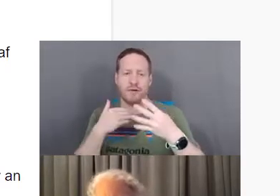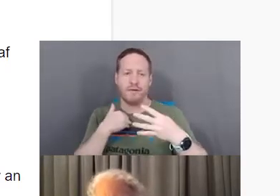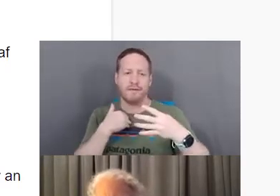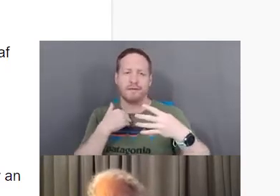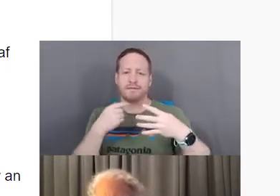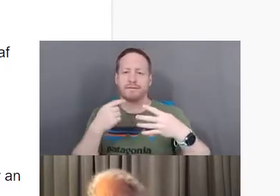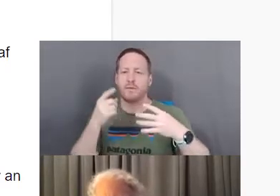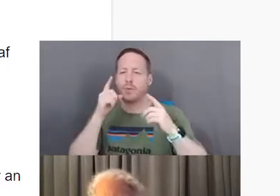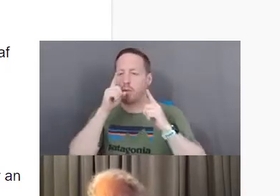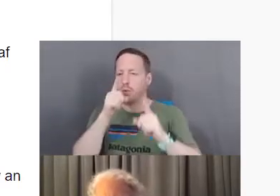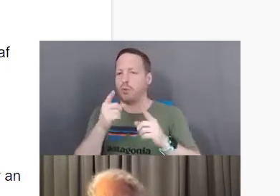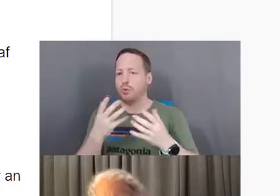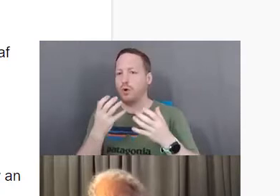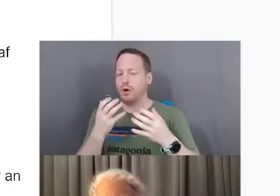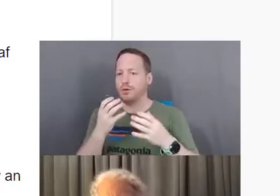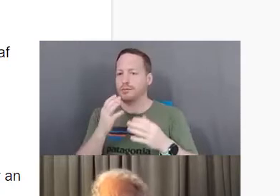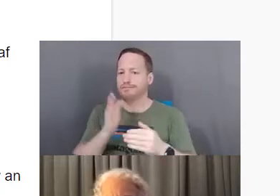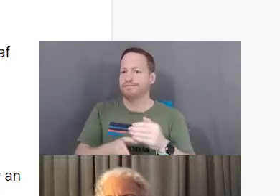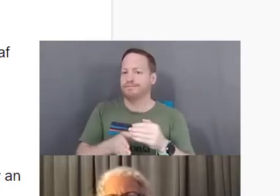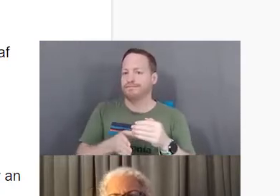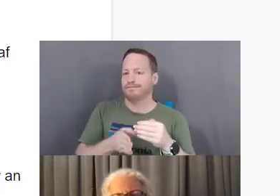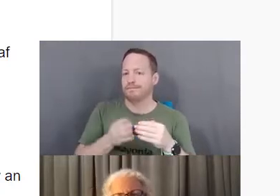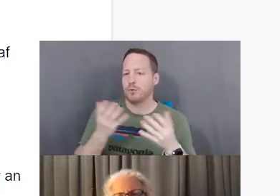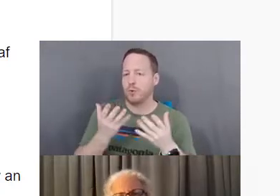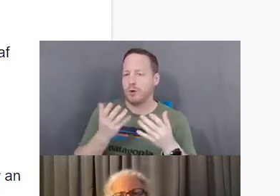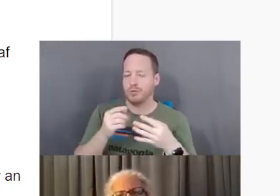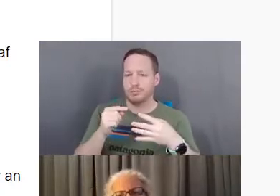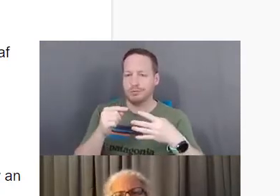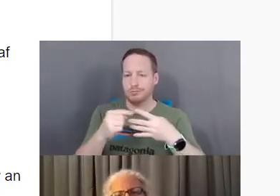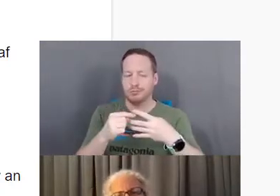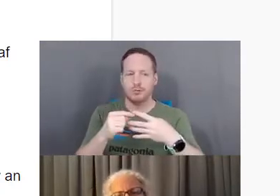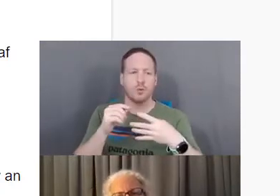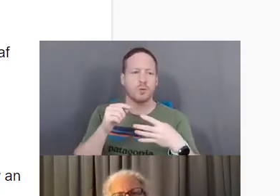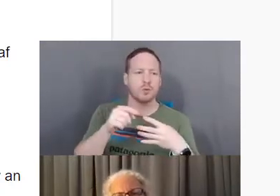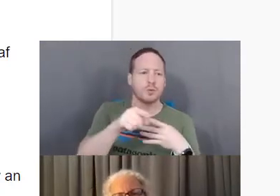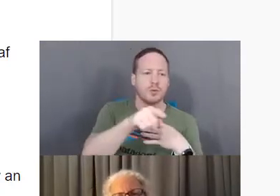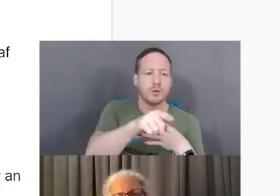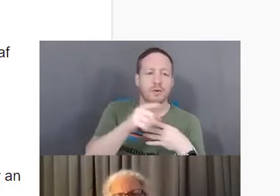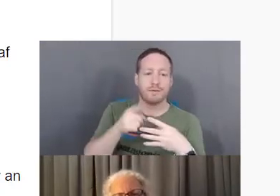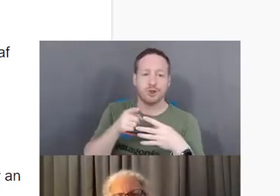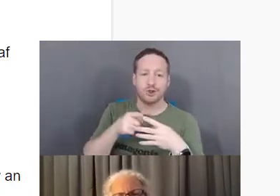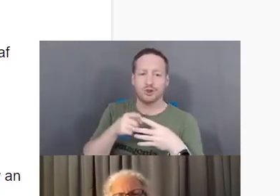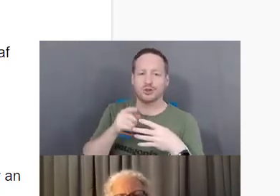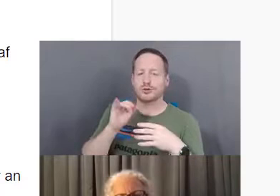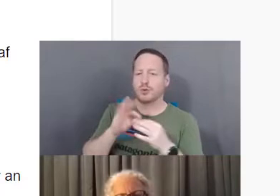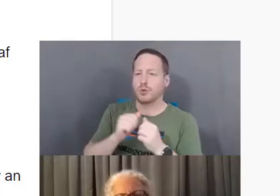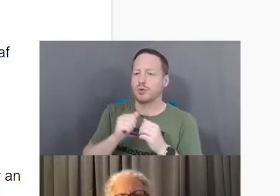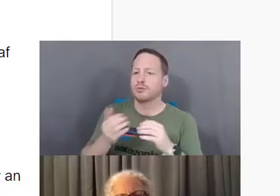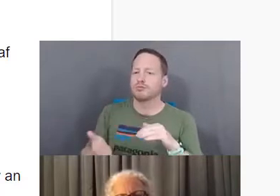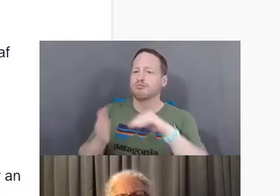under each of these points, we have some goals and objectives that we want to complete in the coming year. So for the first one,